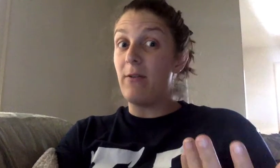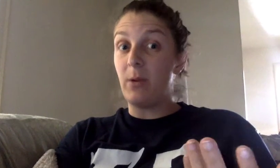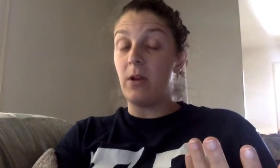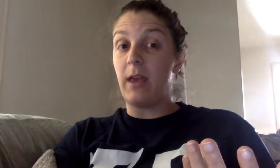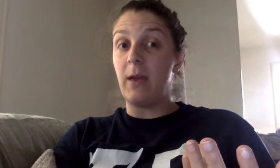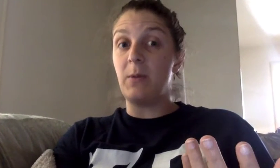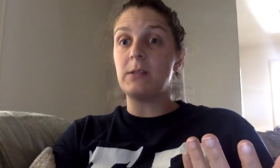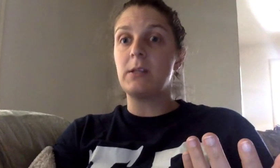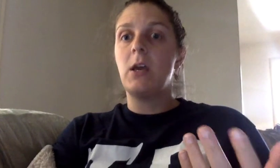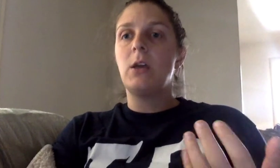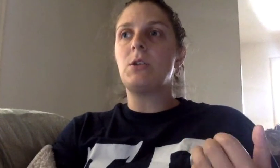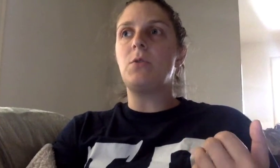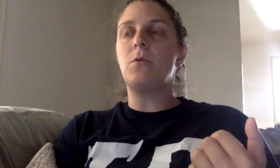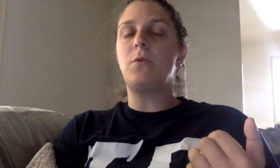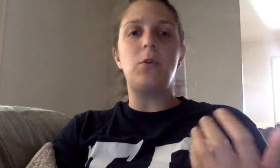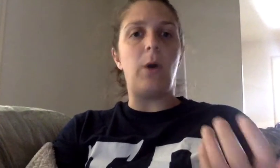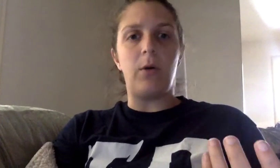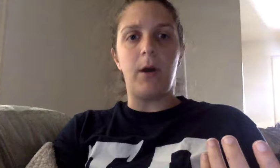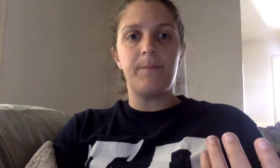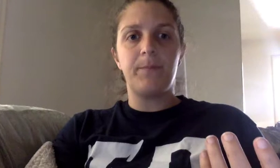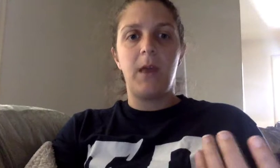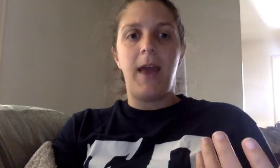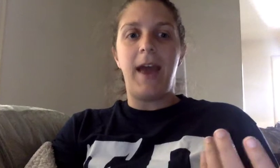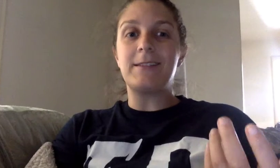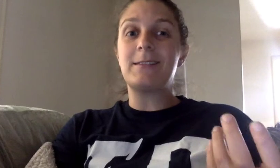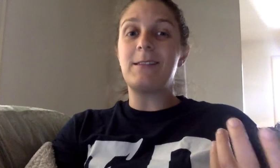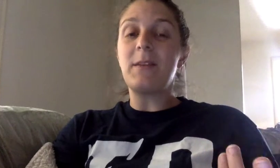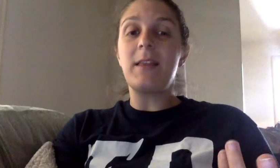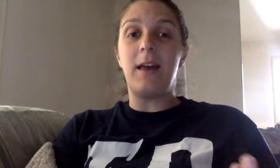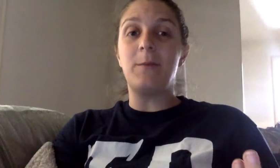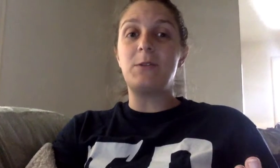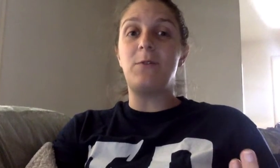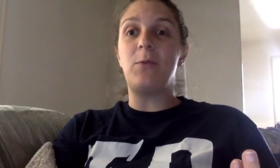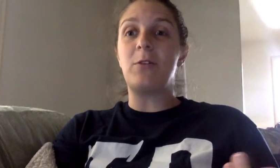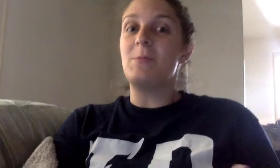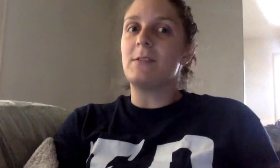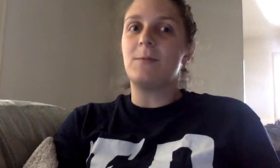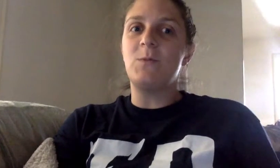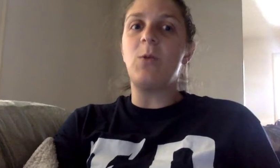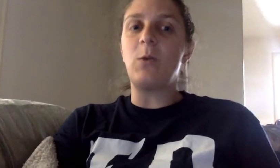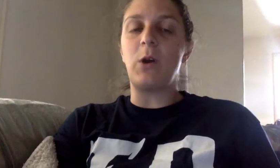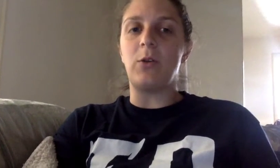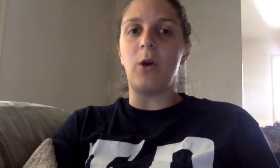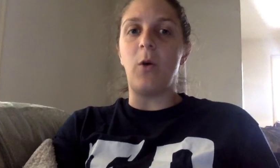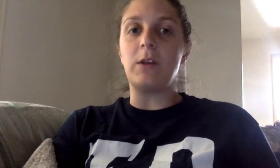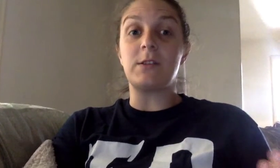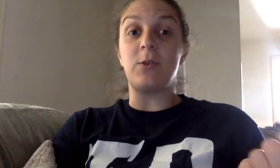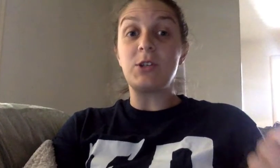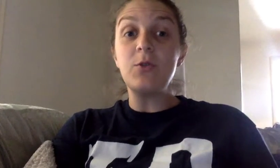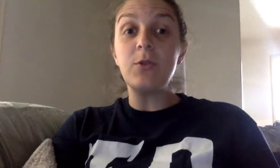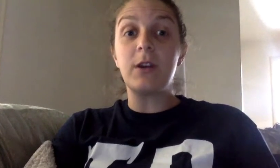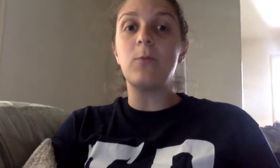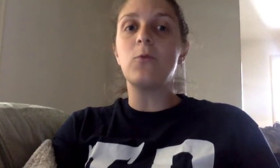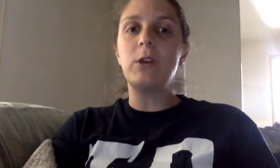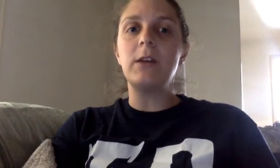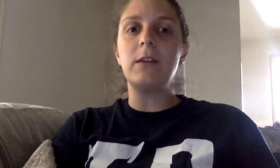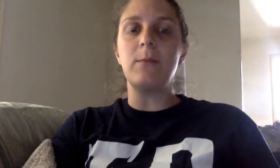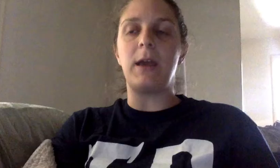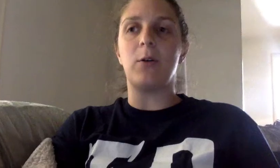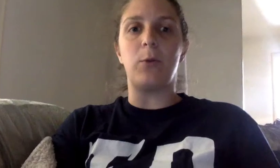been on campus to feel welcome. And something that helps you feel welcome is knowing where you're going. So a tour can really make or break